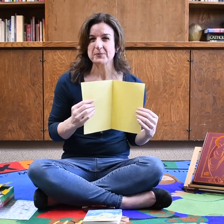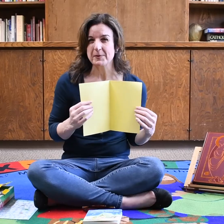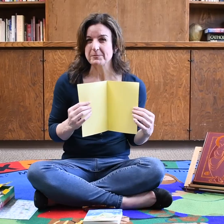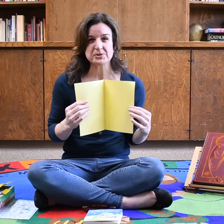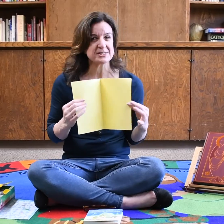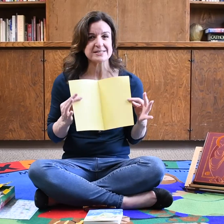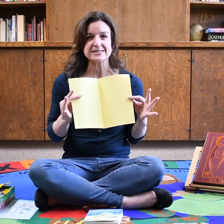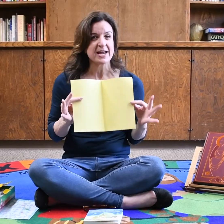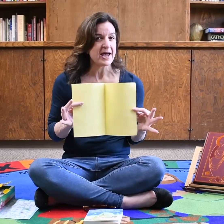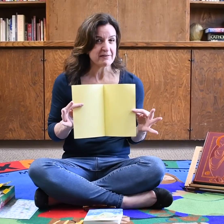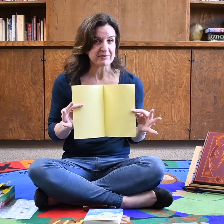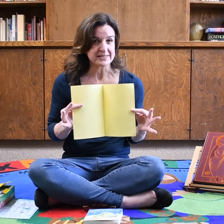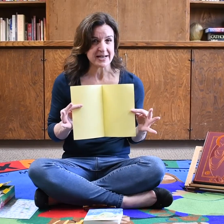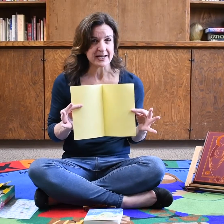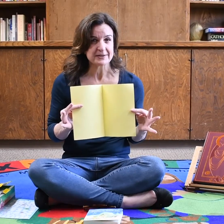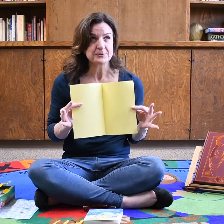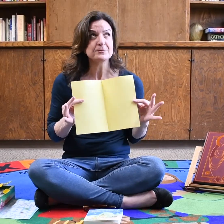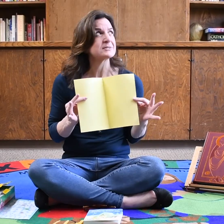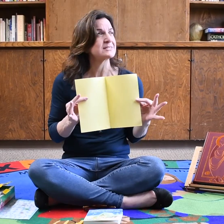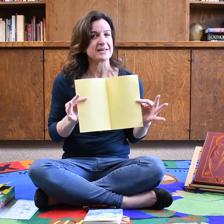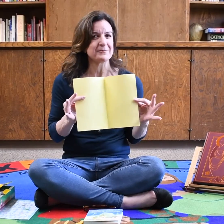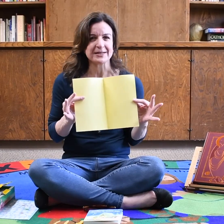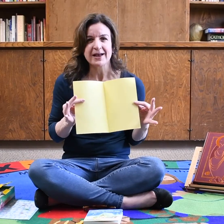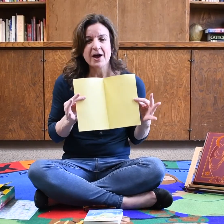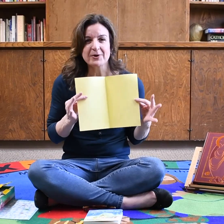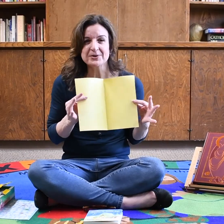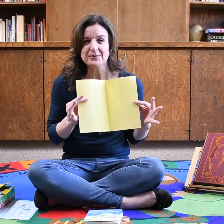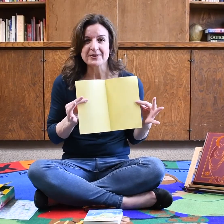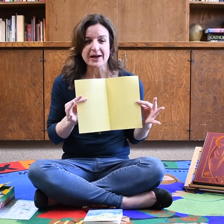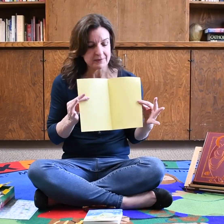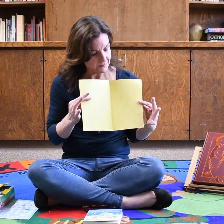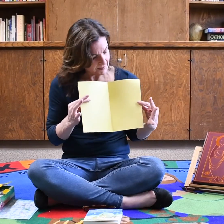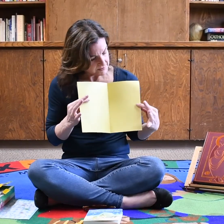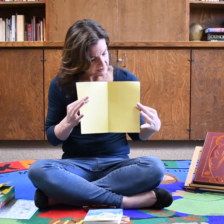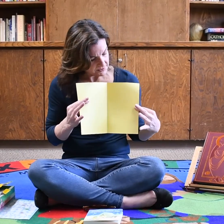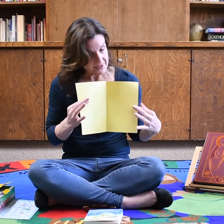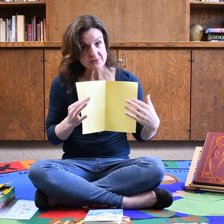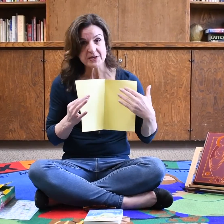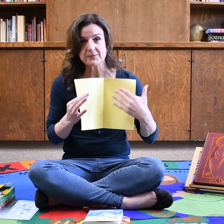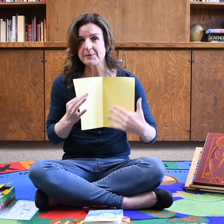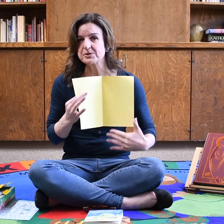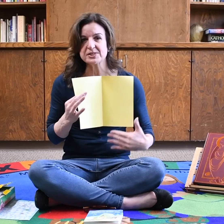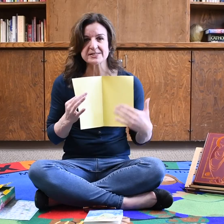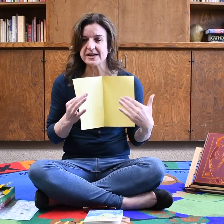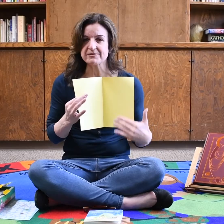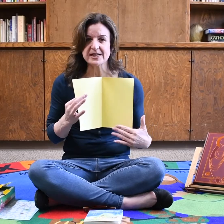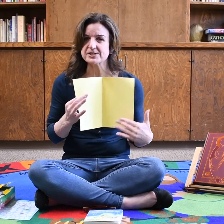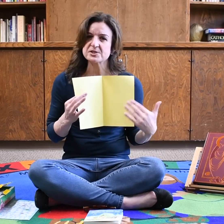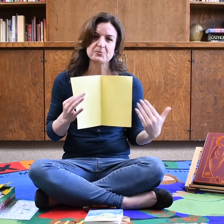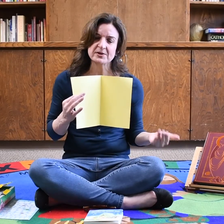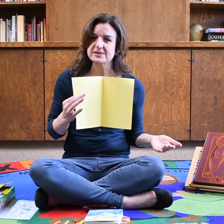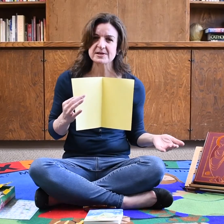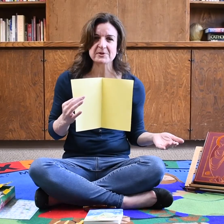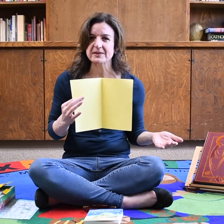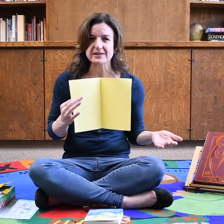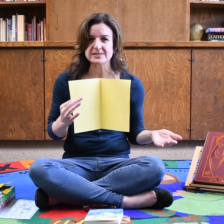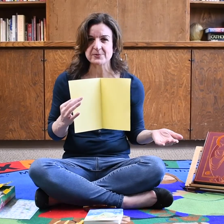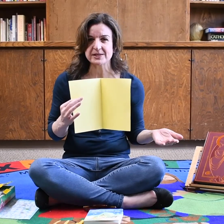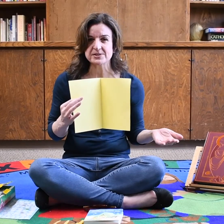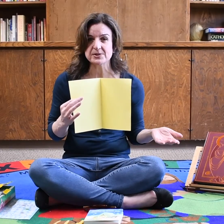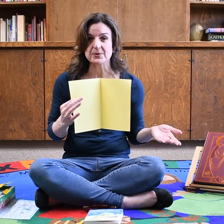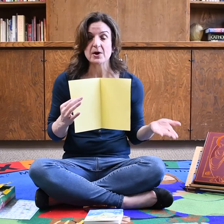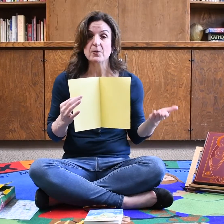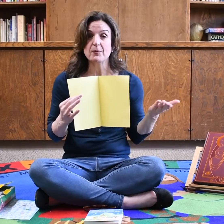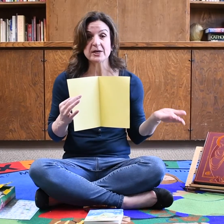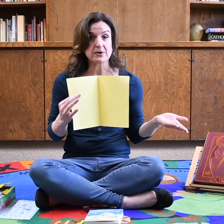that we can remember Jesus every day. Ooh, it's a siren. I want you to remember some of the ways that we can remember Jesus every day. So what are some of the things that we